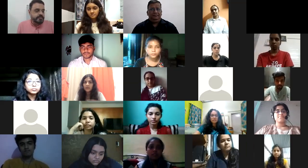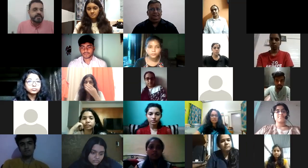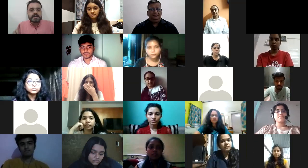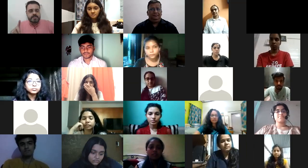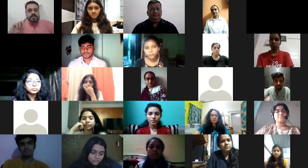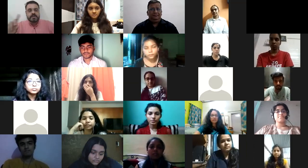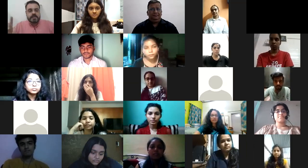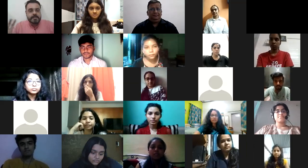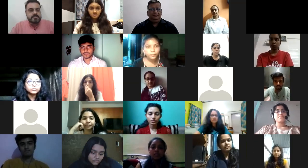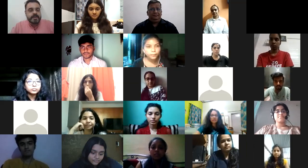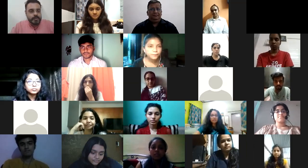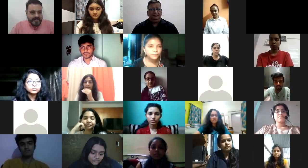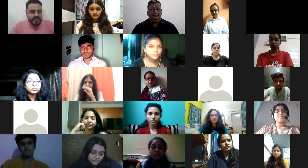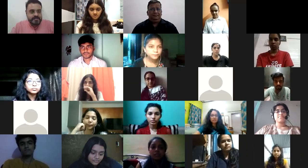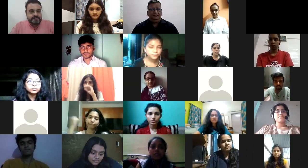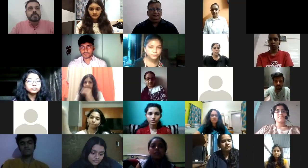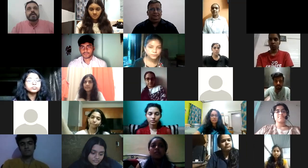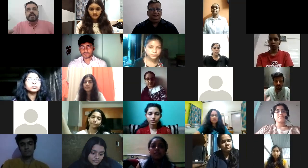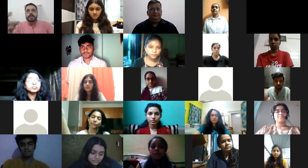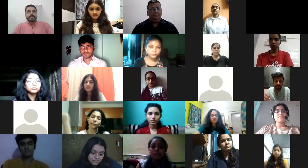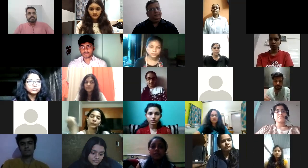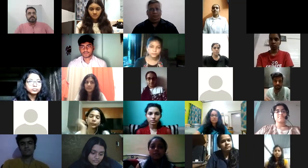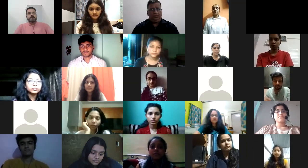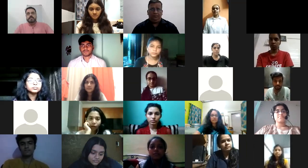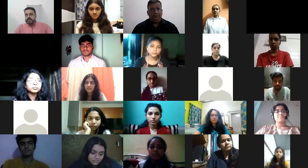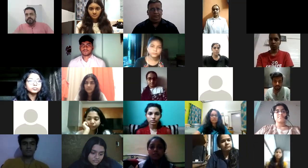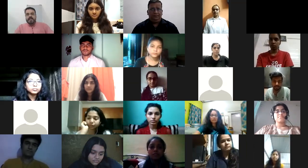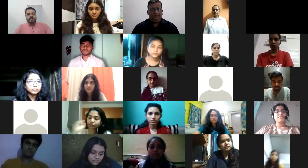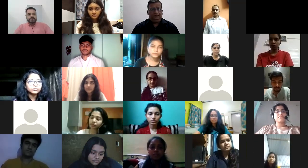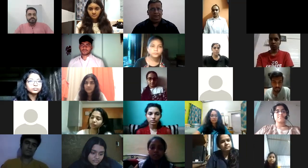figures, numbers 1 to 10. Okay, numbers. Can we start up?